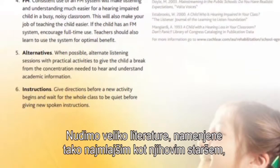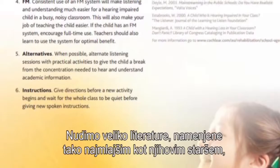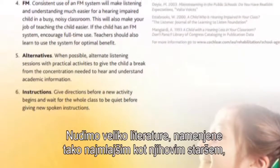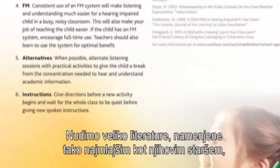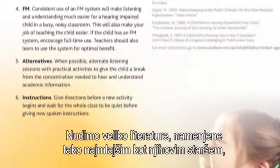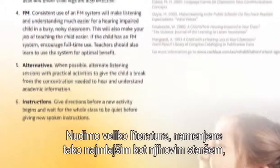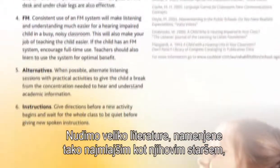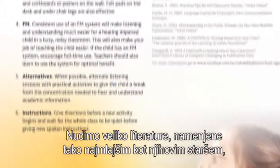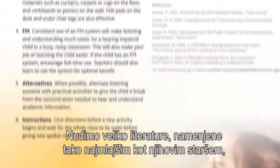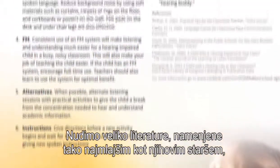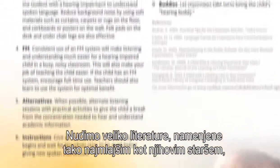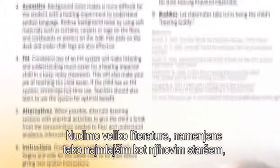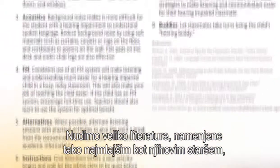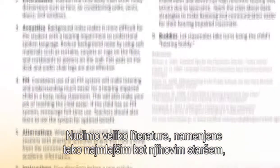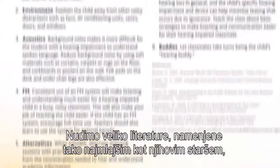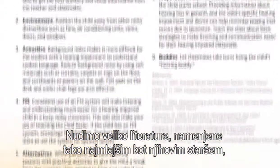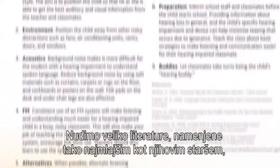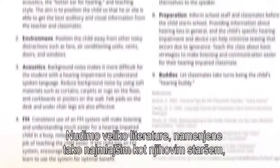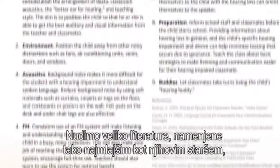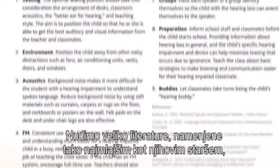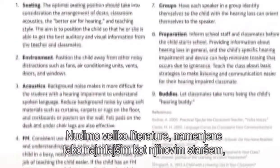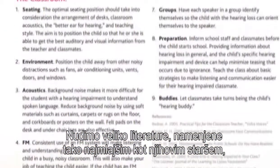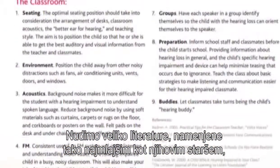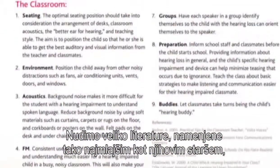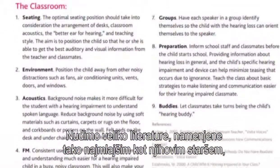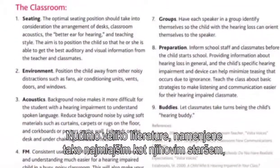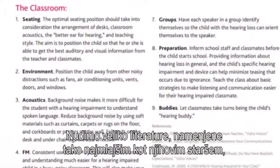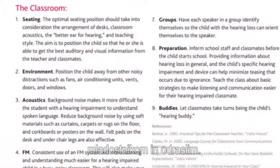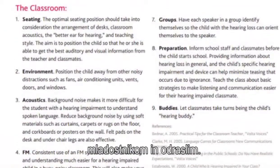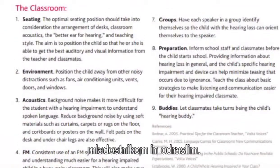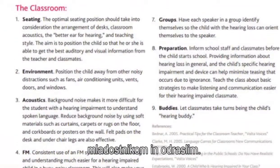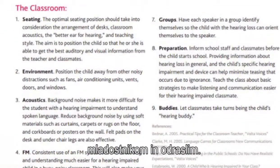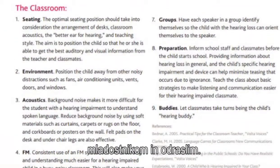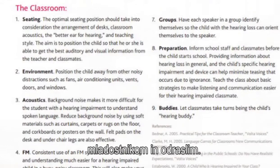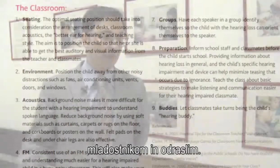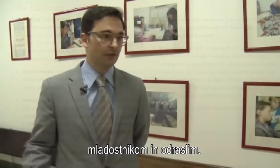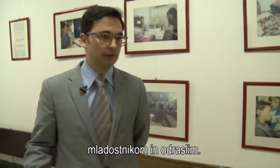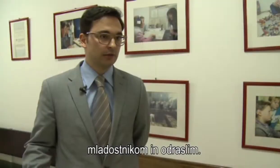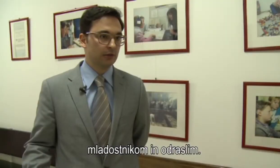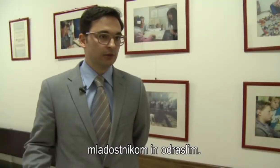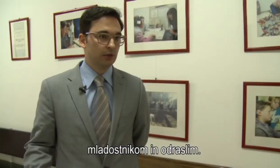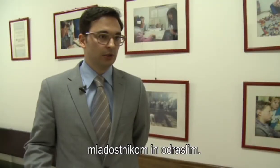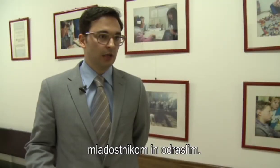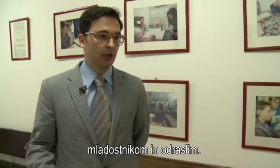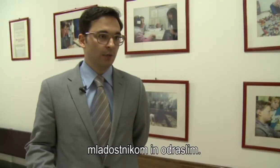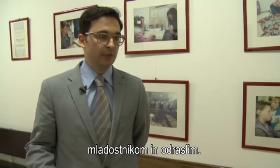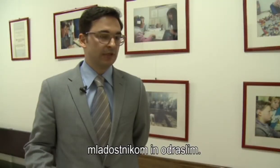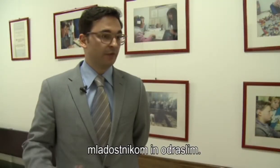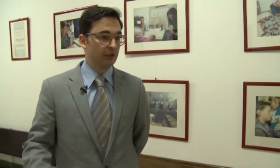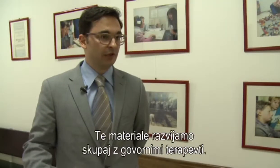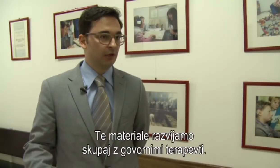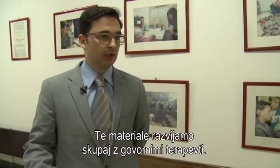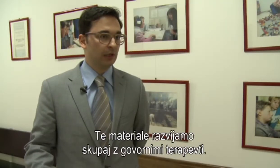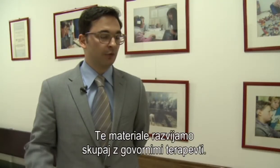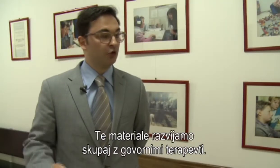so brochures for, as I showed, for young babies, basically for the parents then, for teenagers and for adults. It's